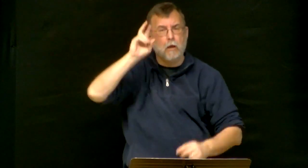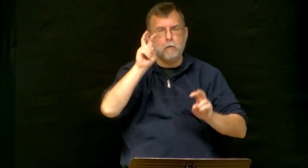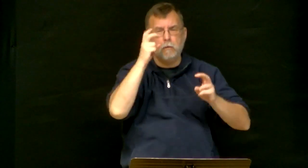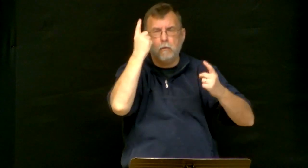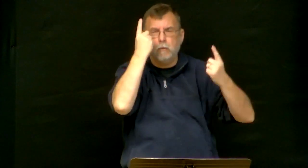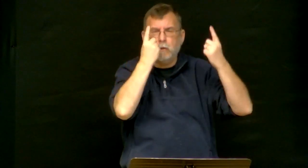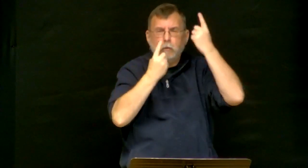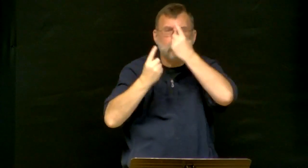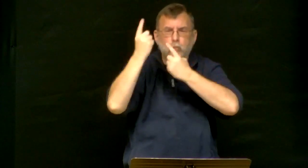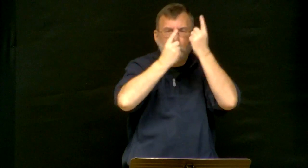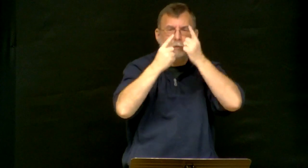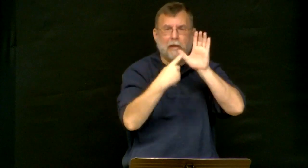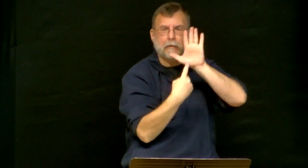So this hat,